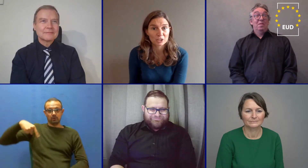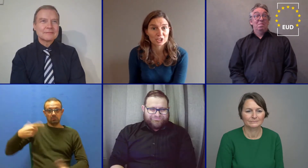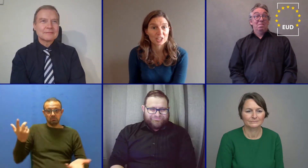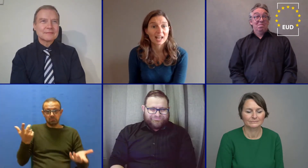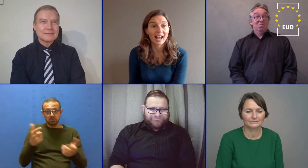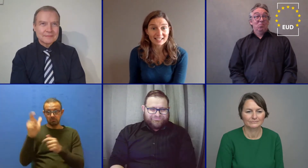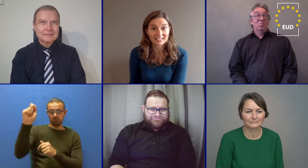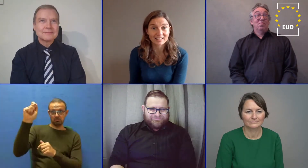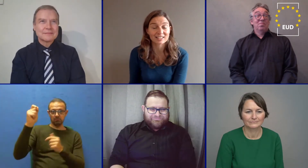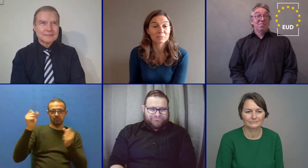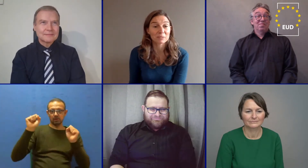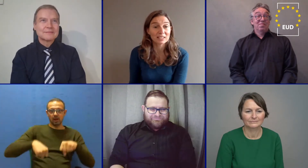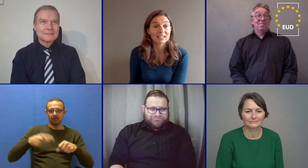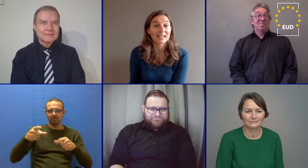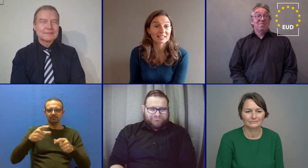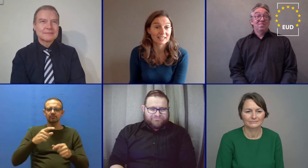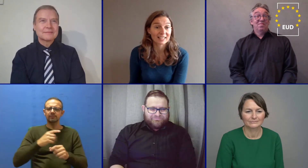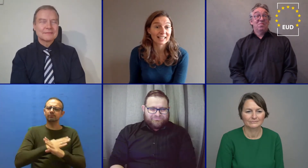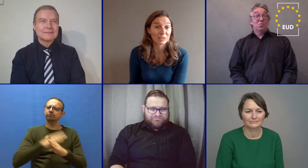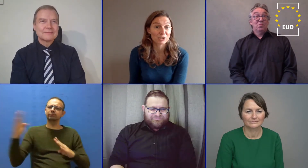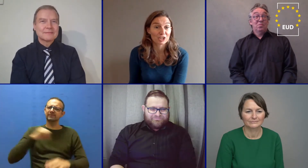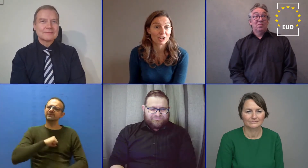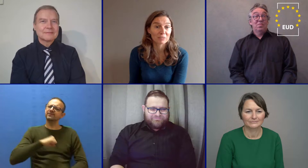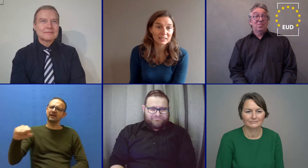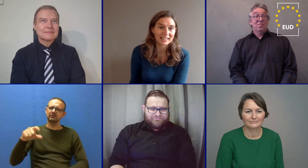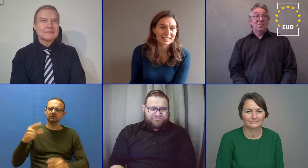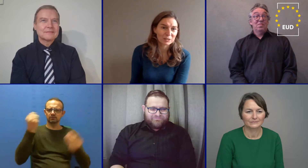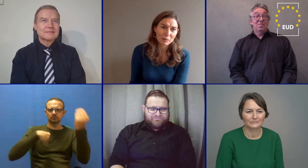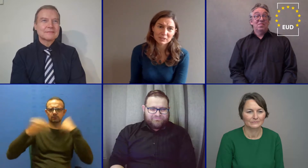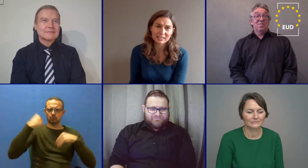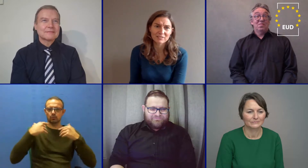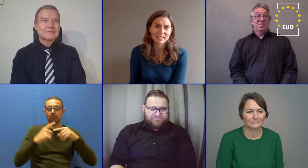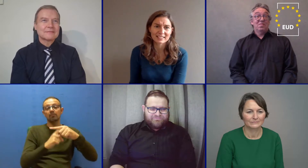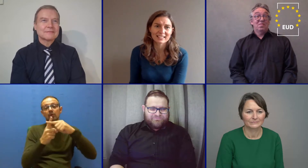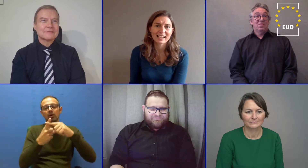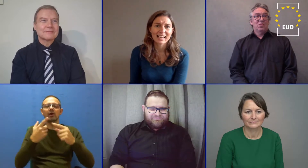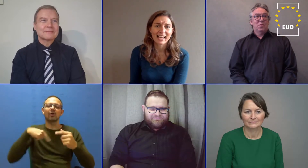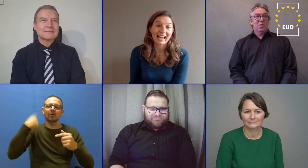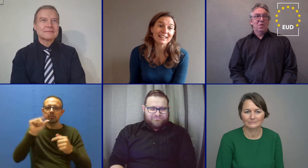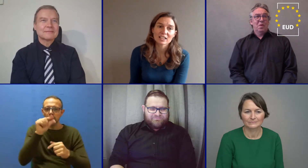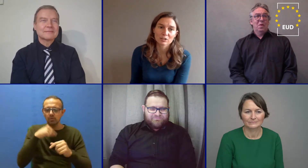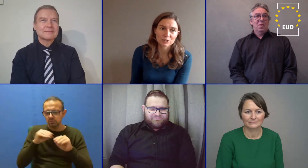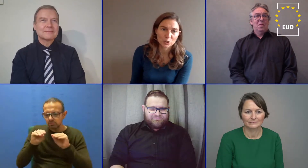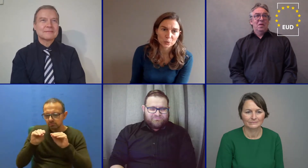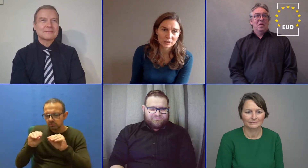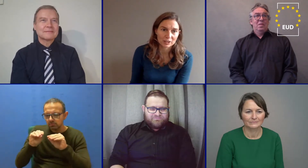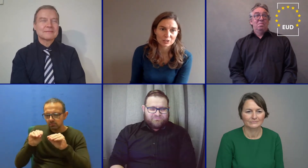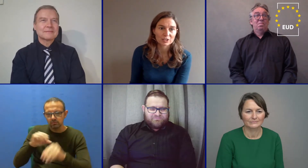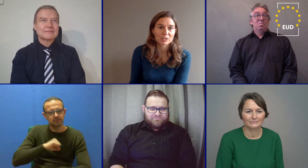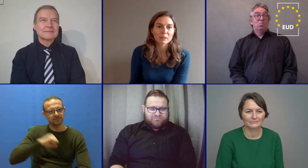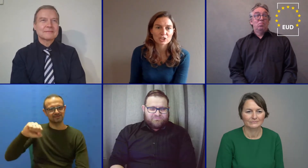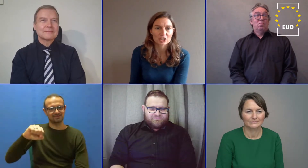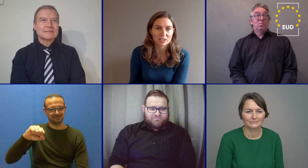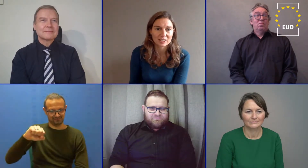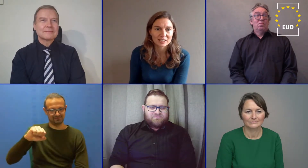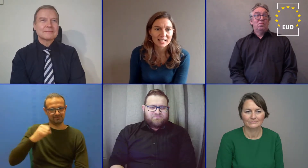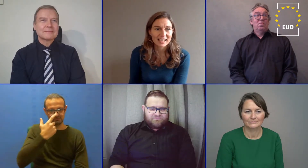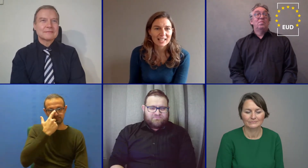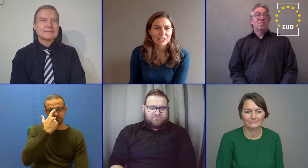much access to media and sign language on media. So I believe that, and they learn so quickly, they're sponges. So